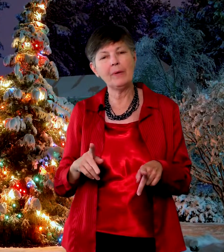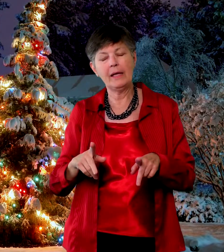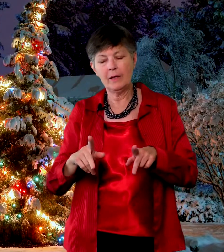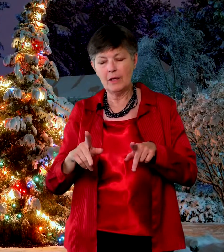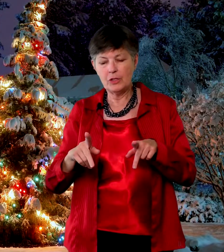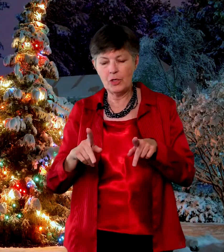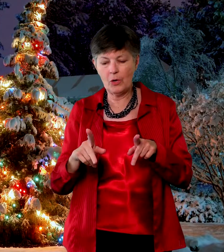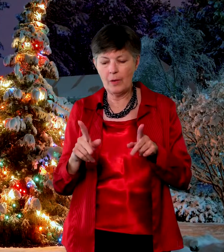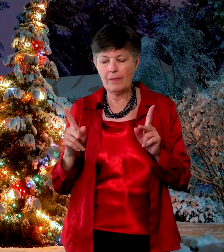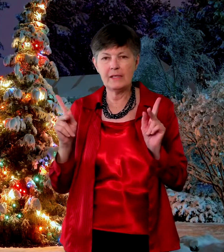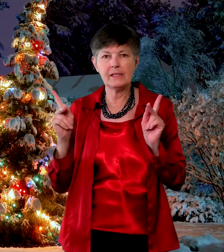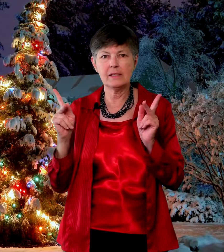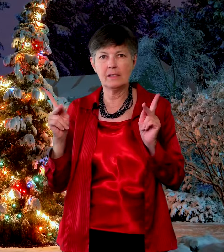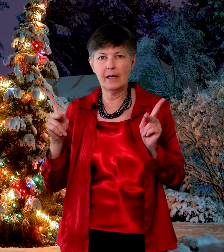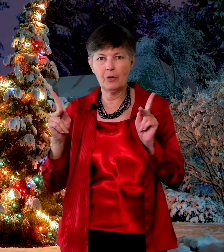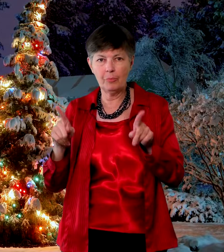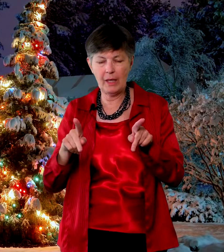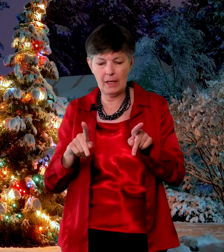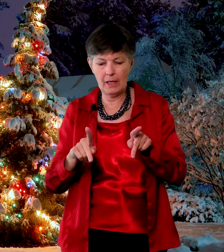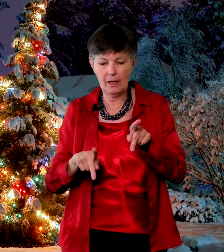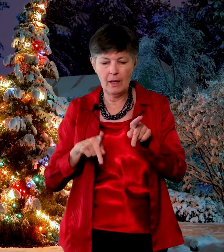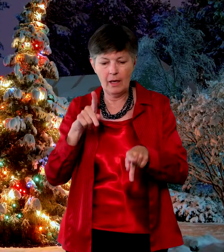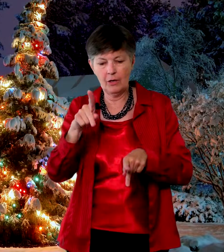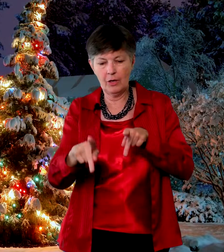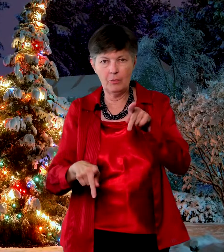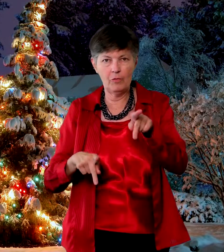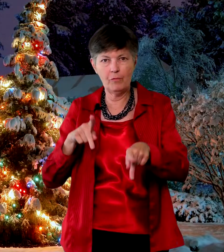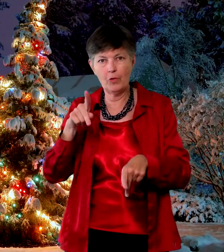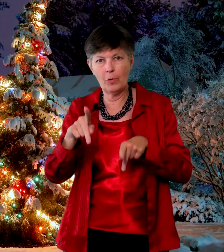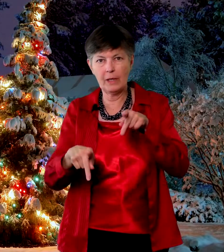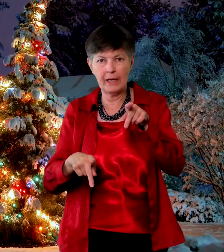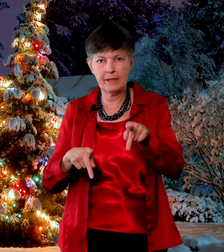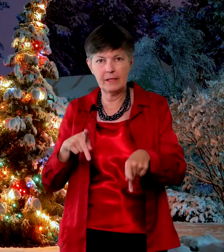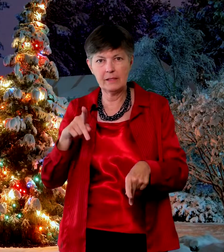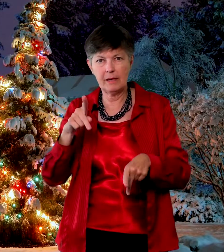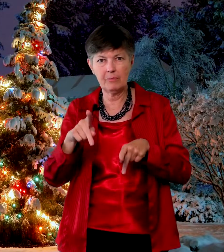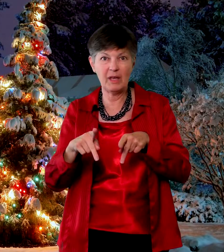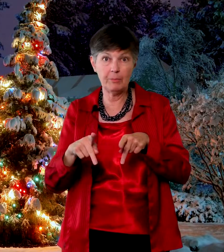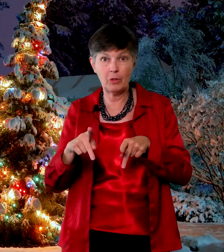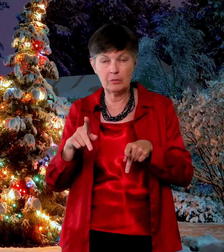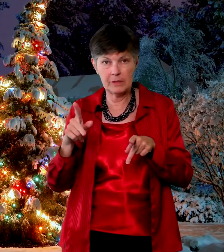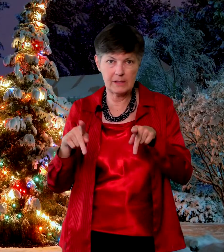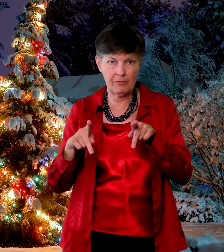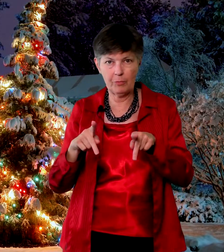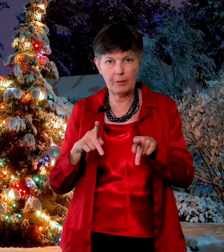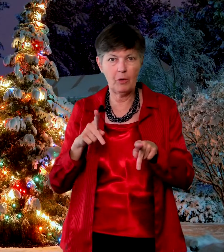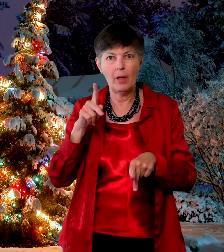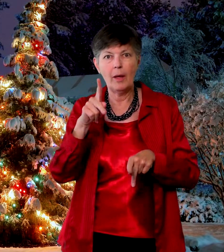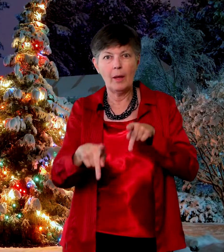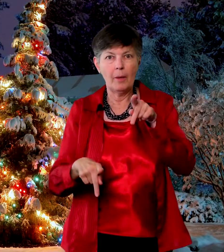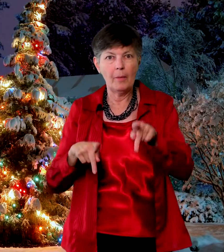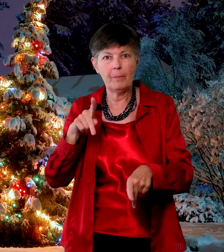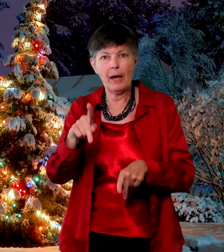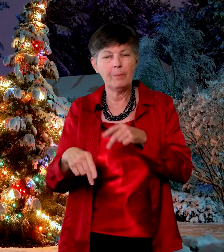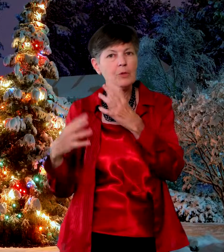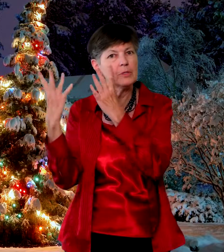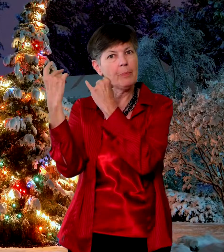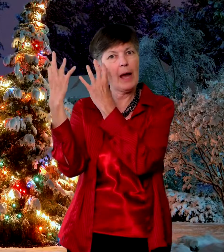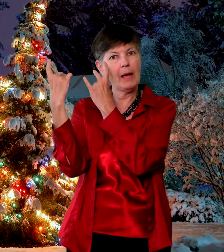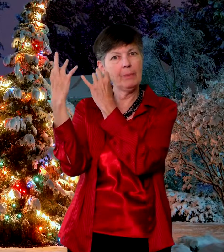piping. So this is the letter P, and you're going to move them forward like this, like people. This is a sign for people. Pipers